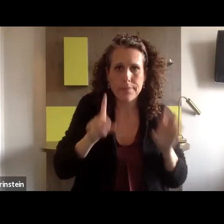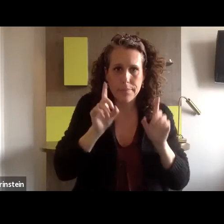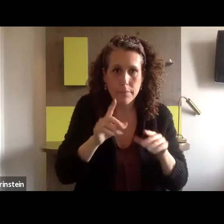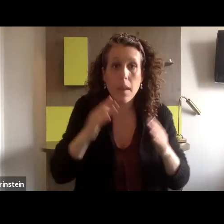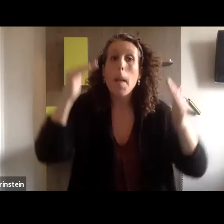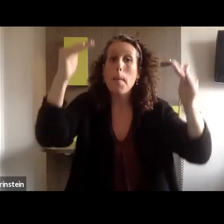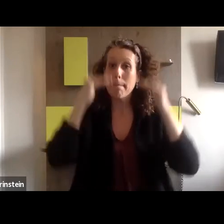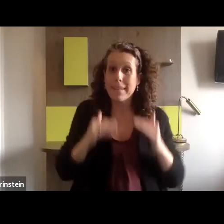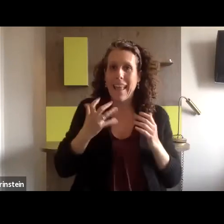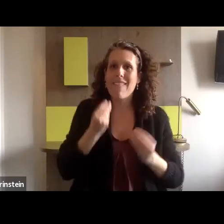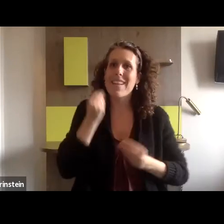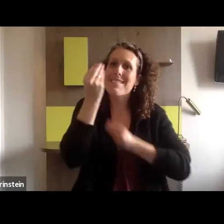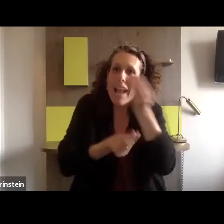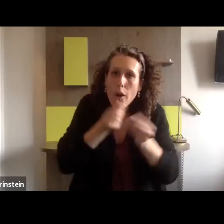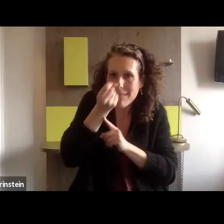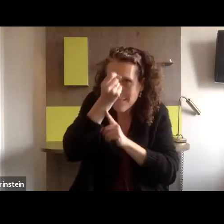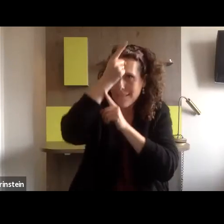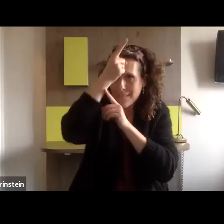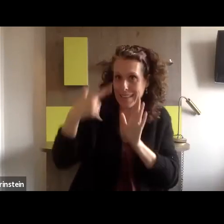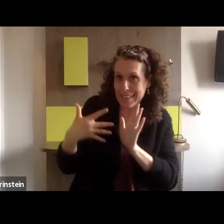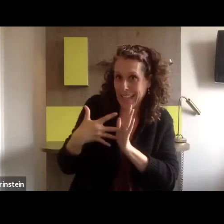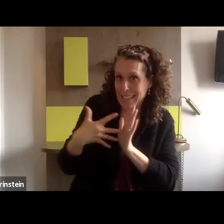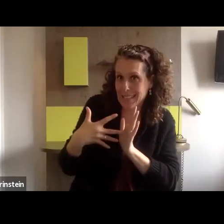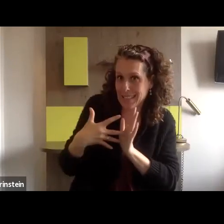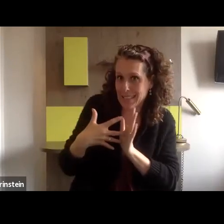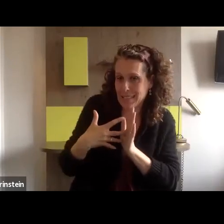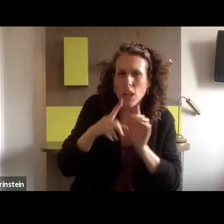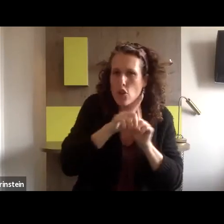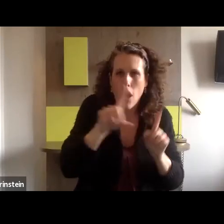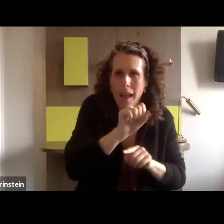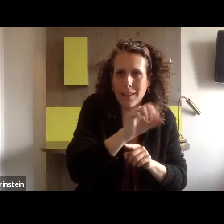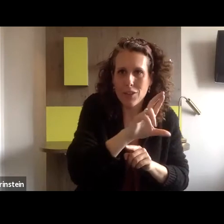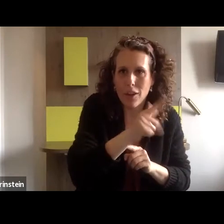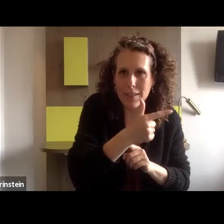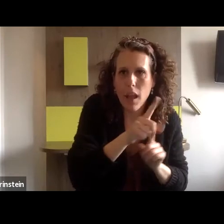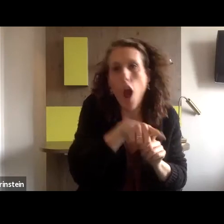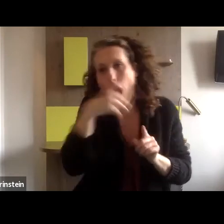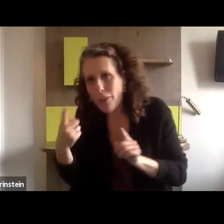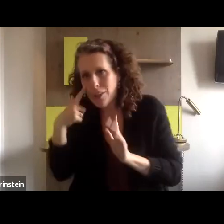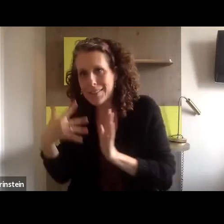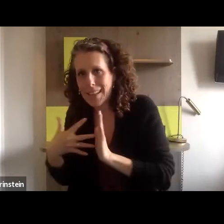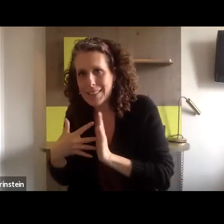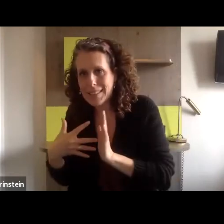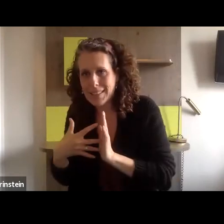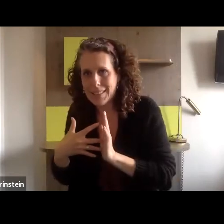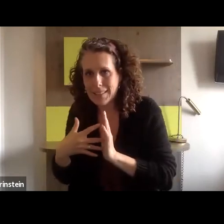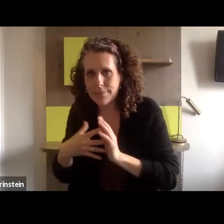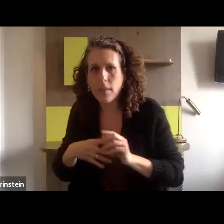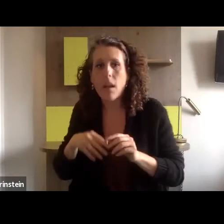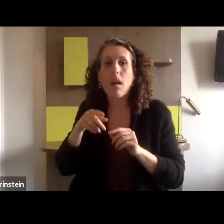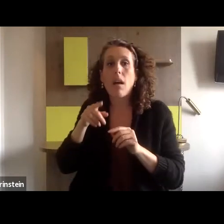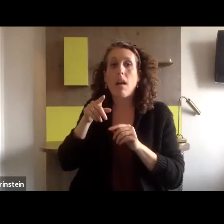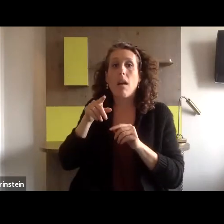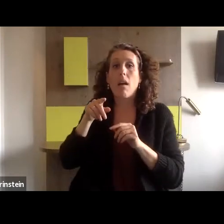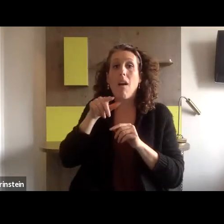test that has been developed in a different project. And we had a small subsample of those